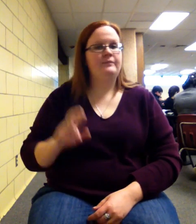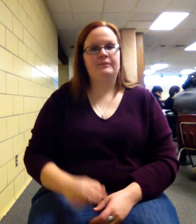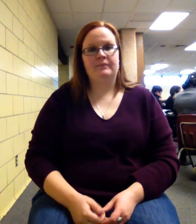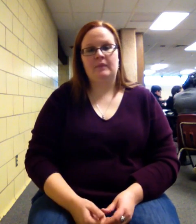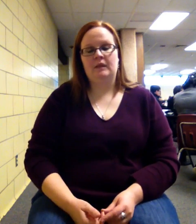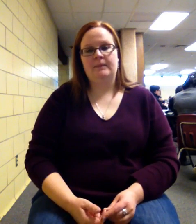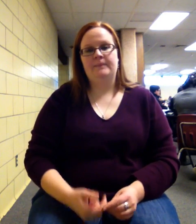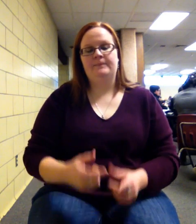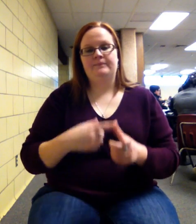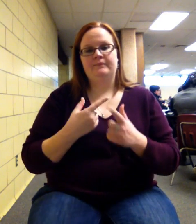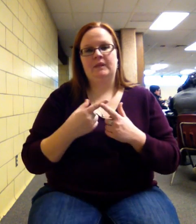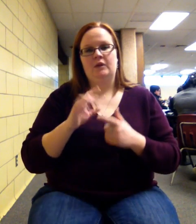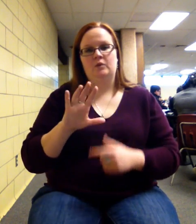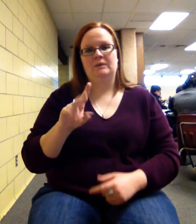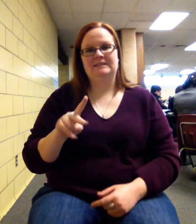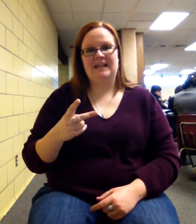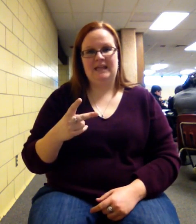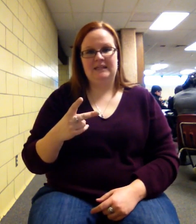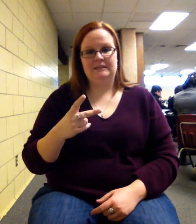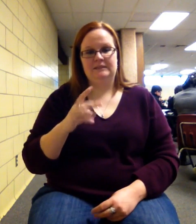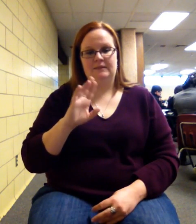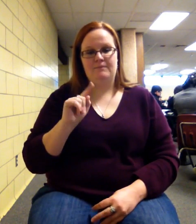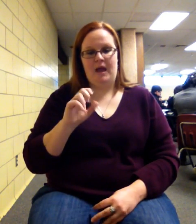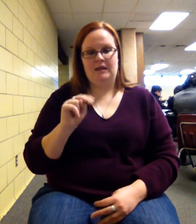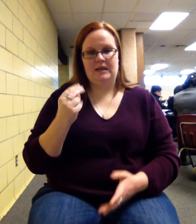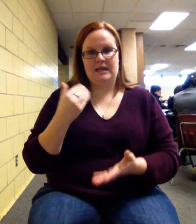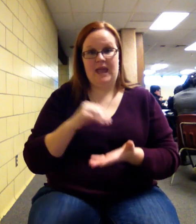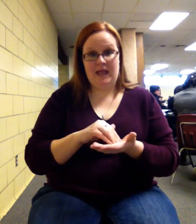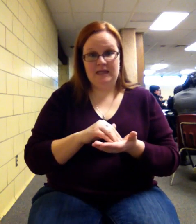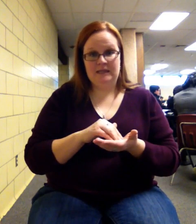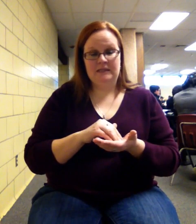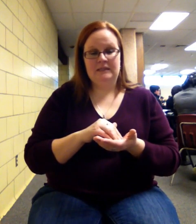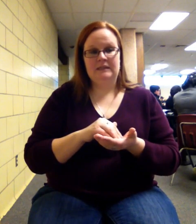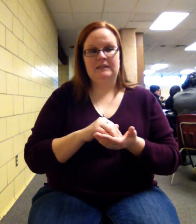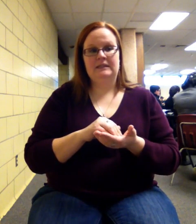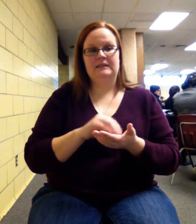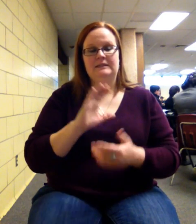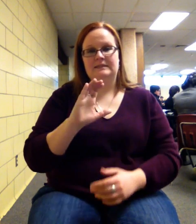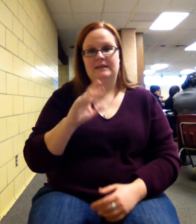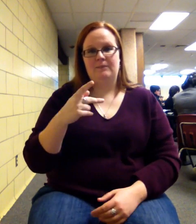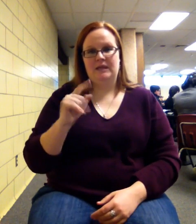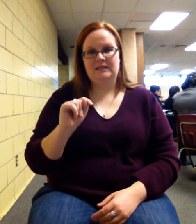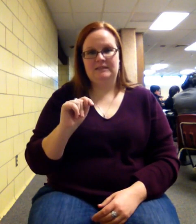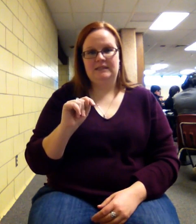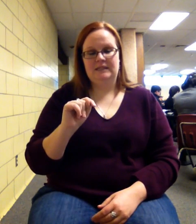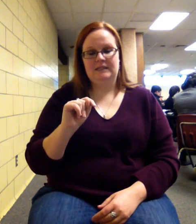And then hit your second button again. And hit your CPT button, which is basically your quit